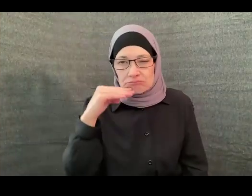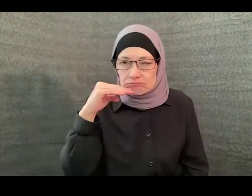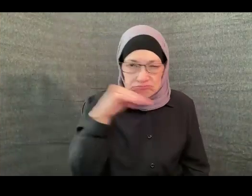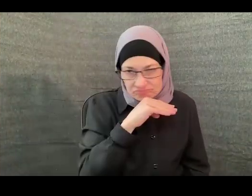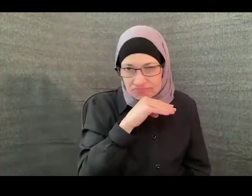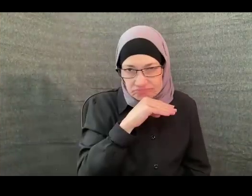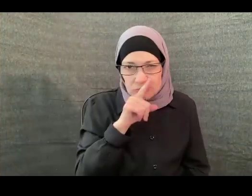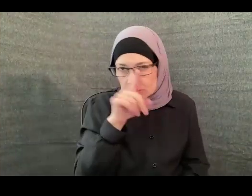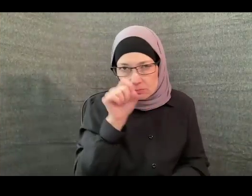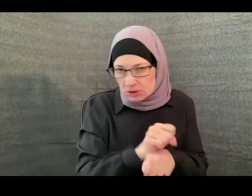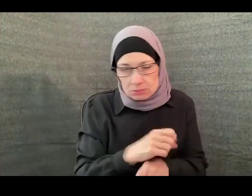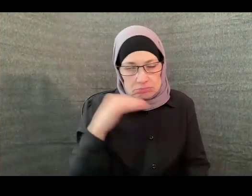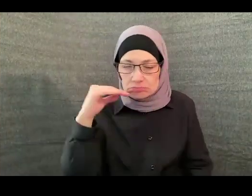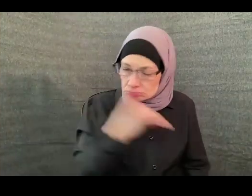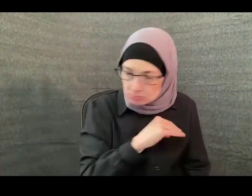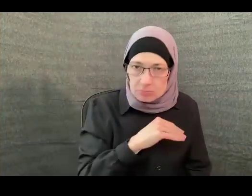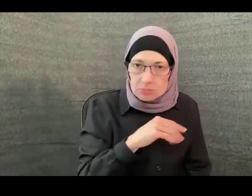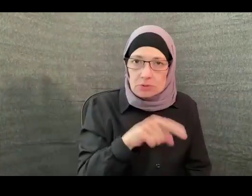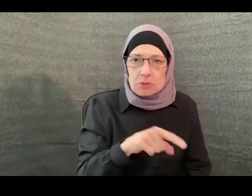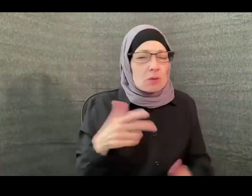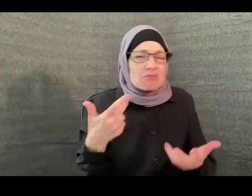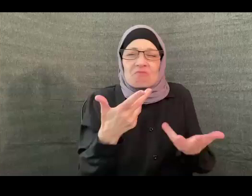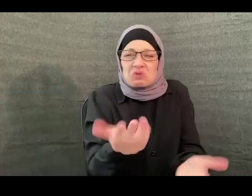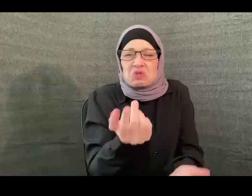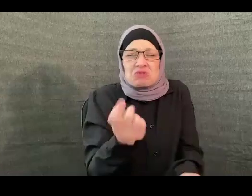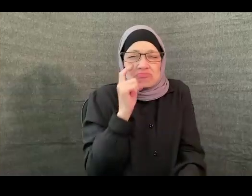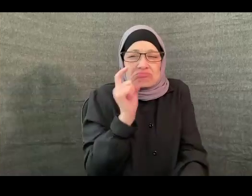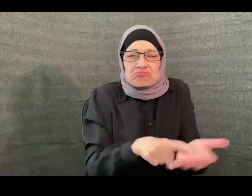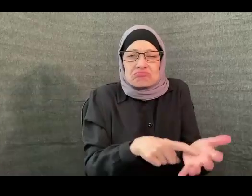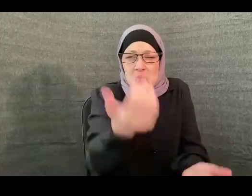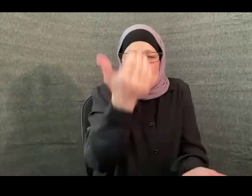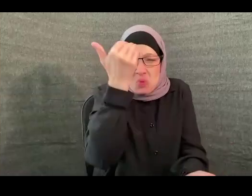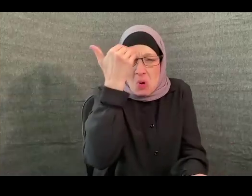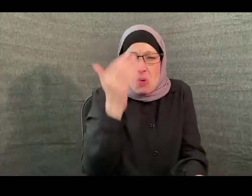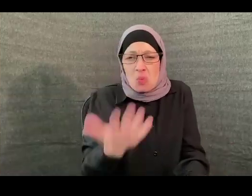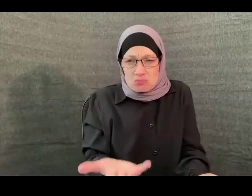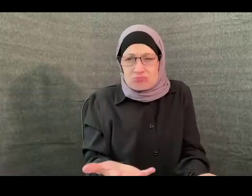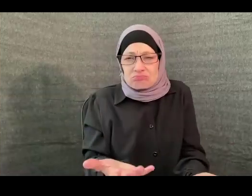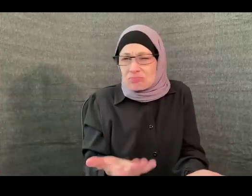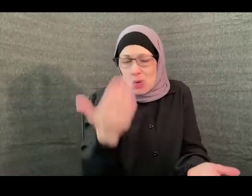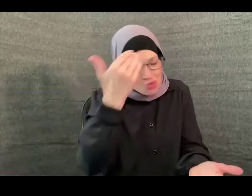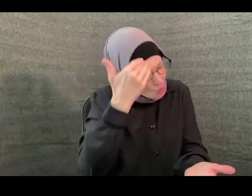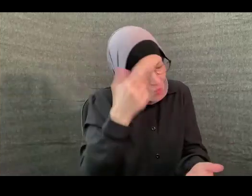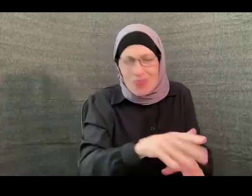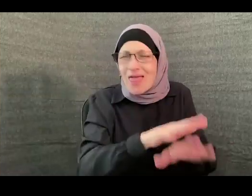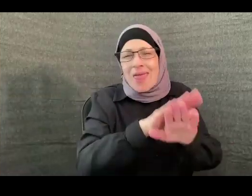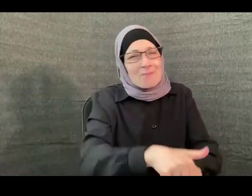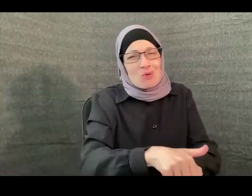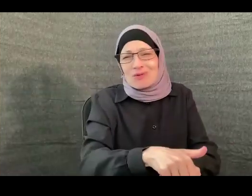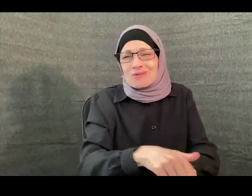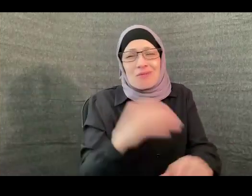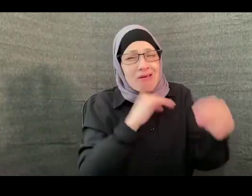liars. They are exposed. To whom? To Allah. Why?